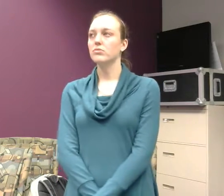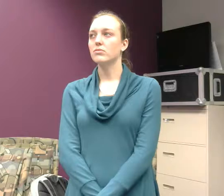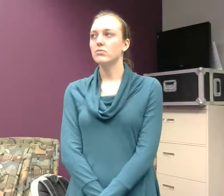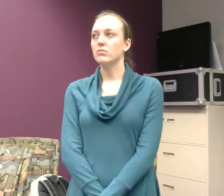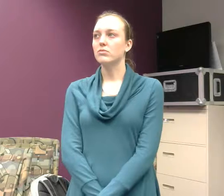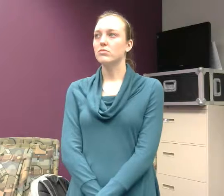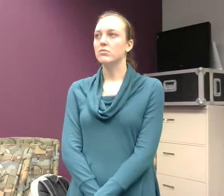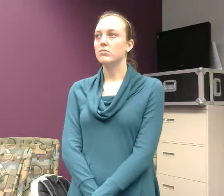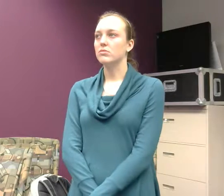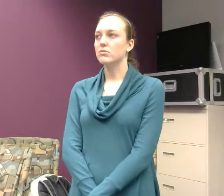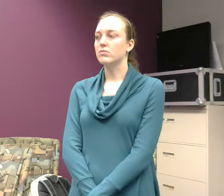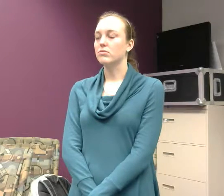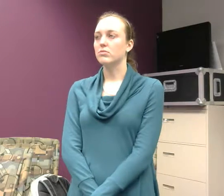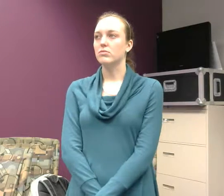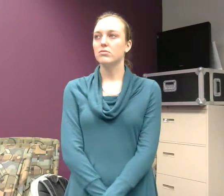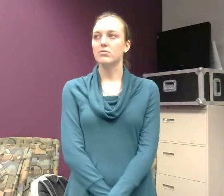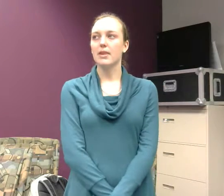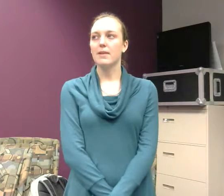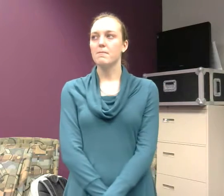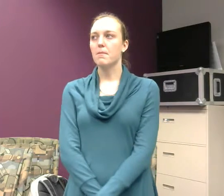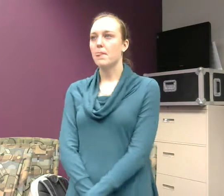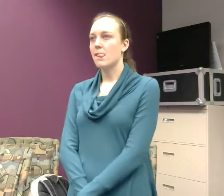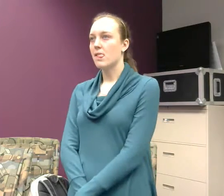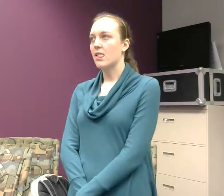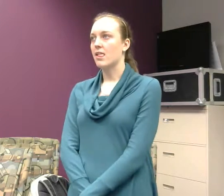Imagine the video camera is the deaf student. Good luck.